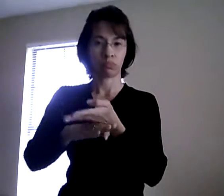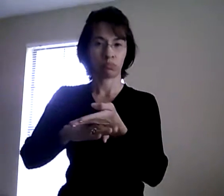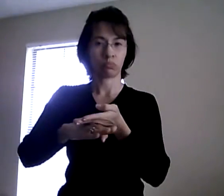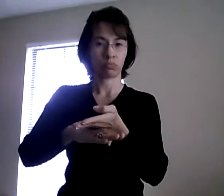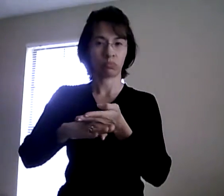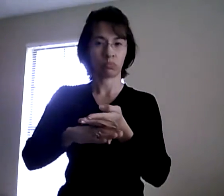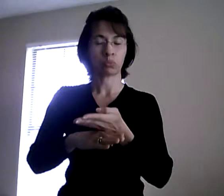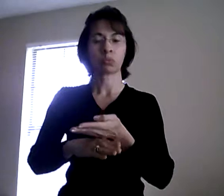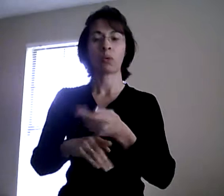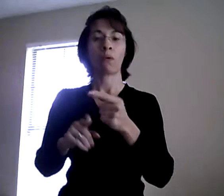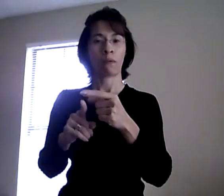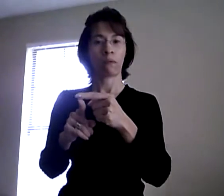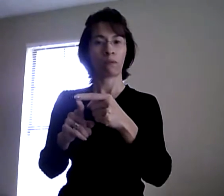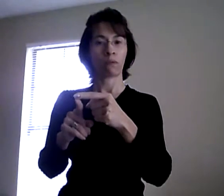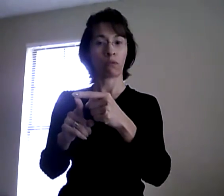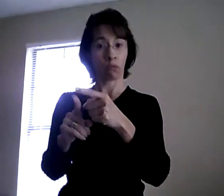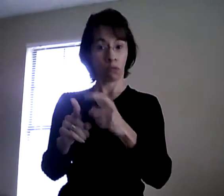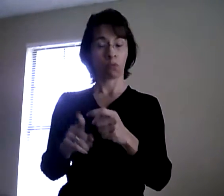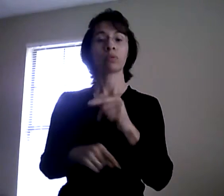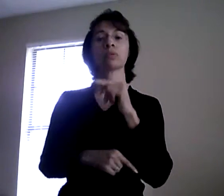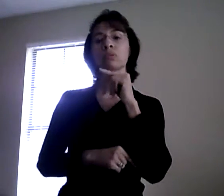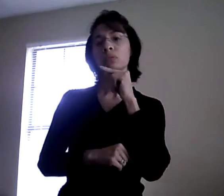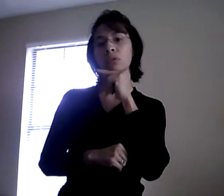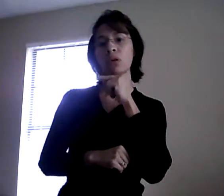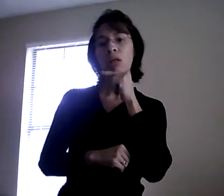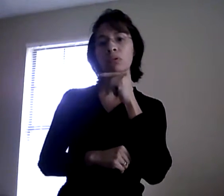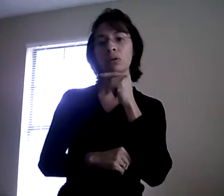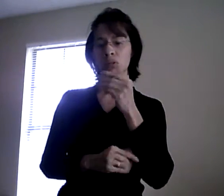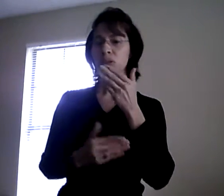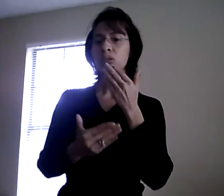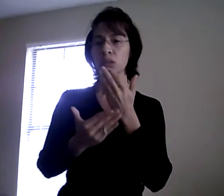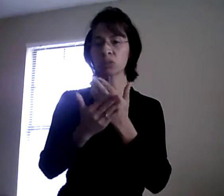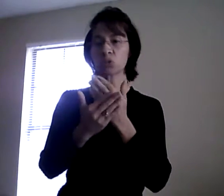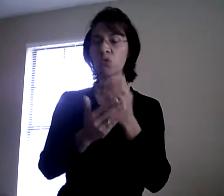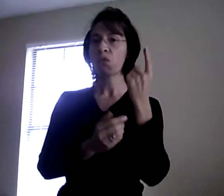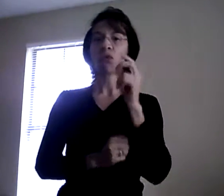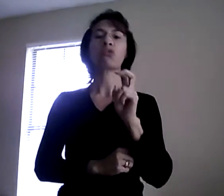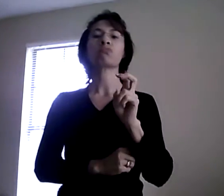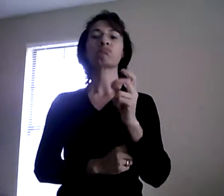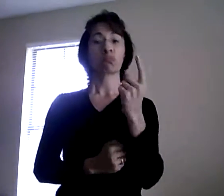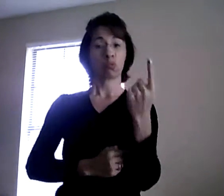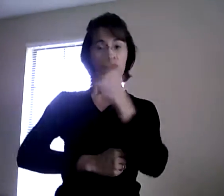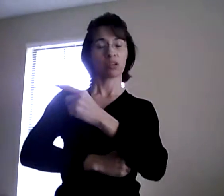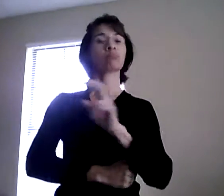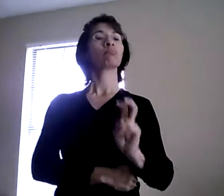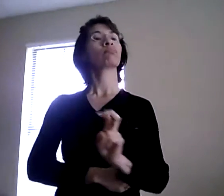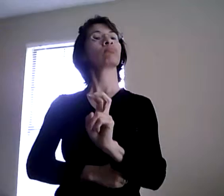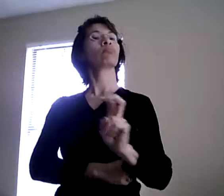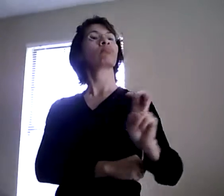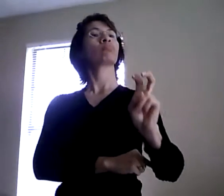from Galveston, which is always a good day trip. And they have lots of things down there to